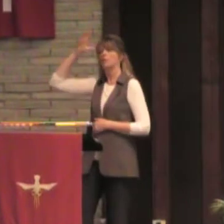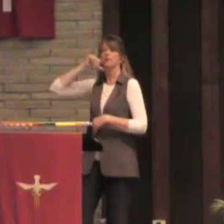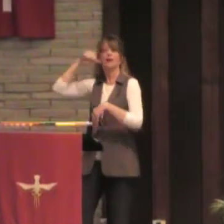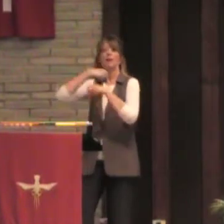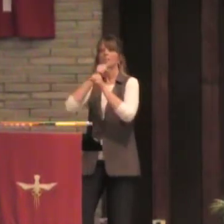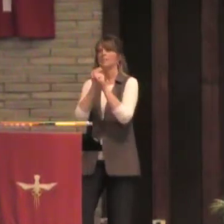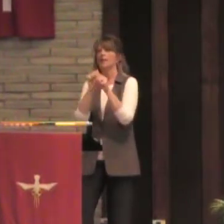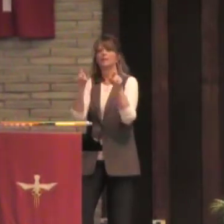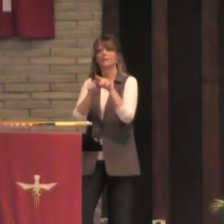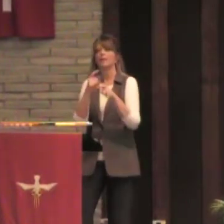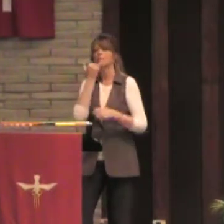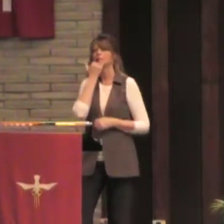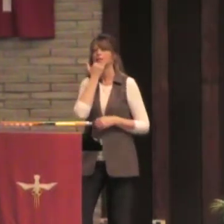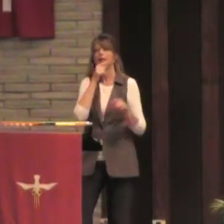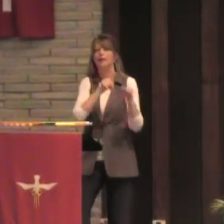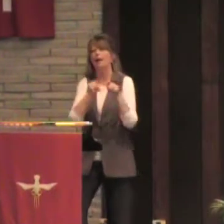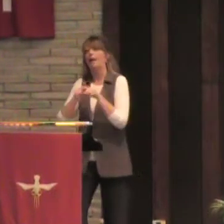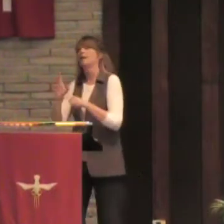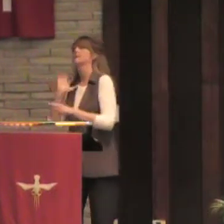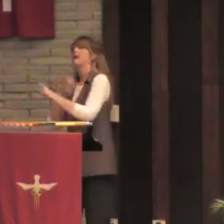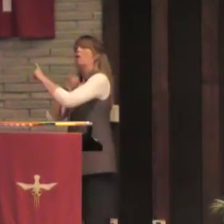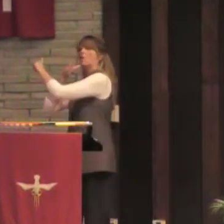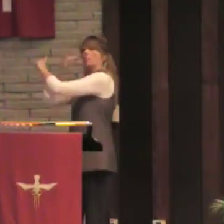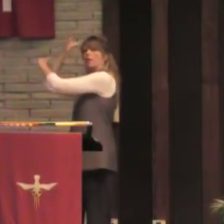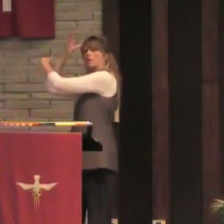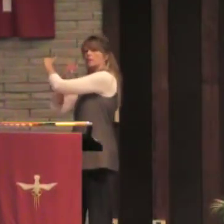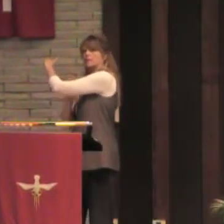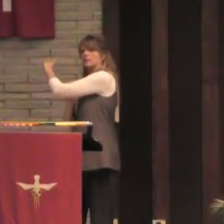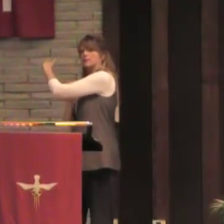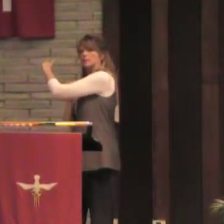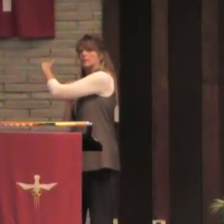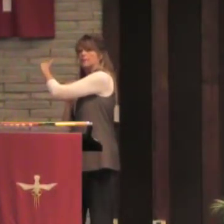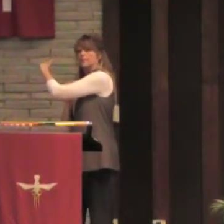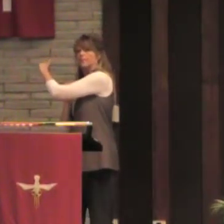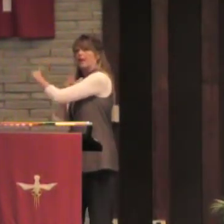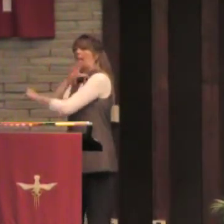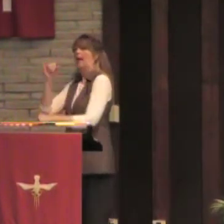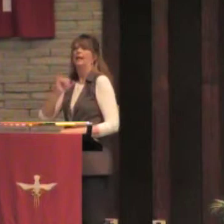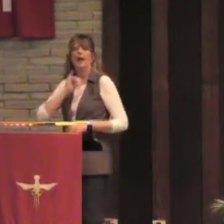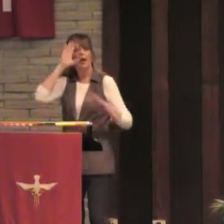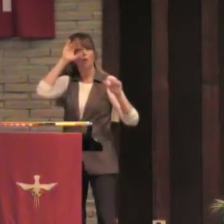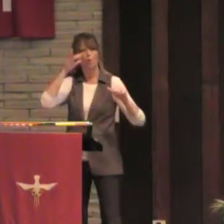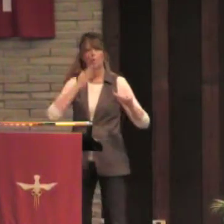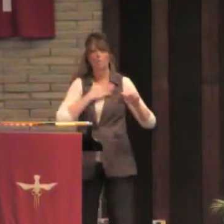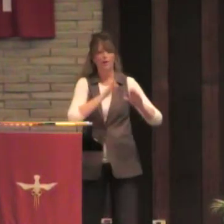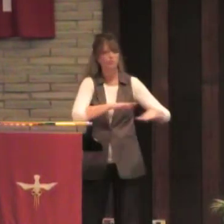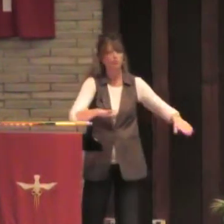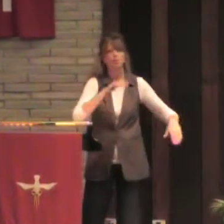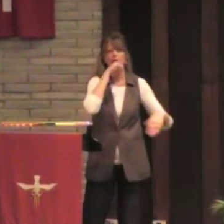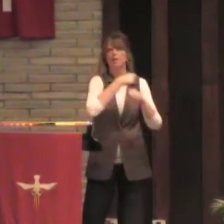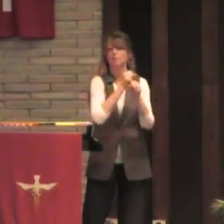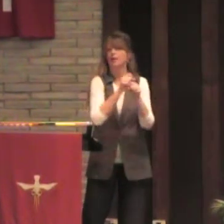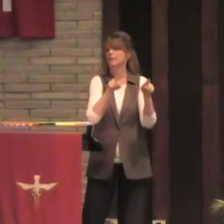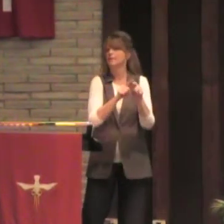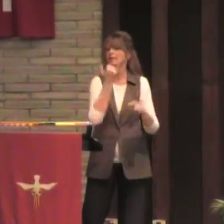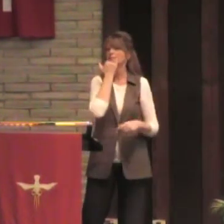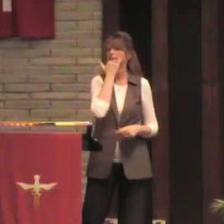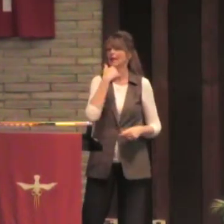We hope as parents that we don't make the same mistakes that our parents made. And And I hope that my children don't